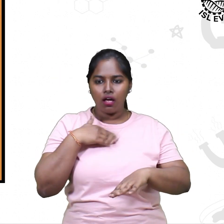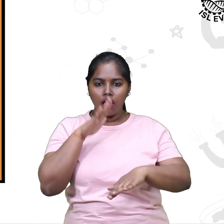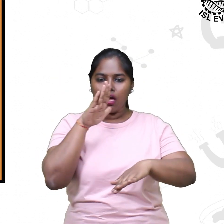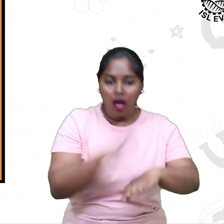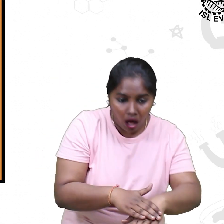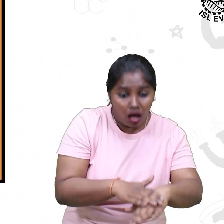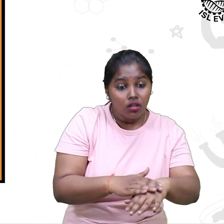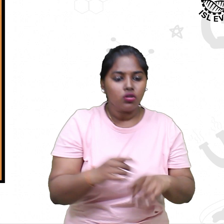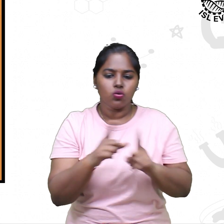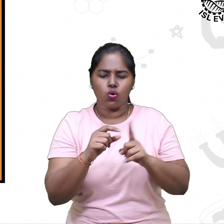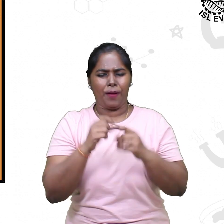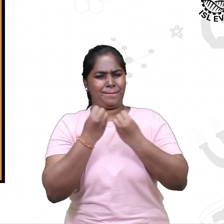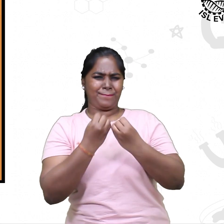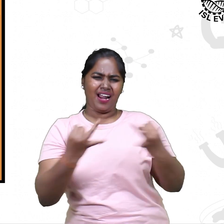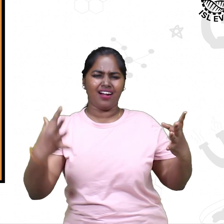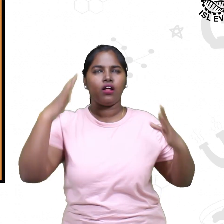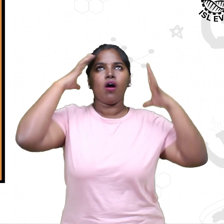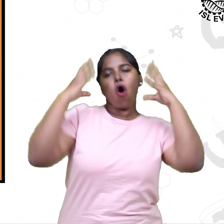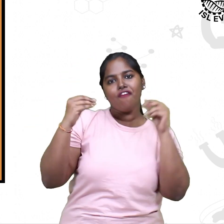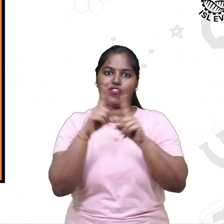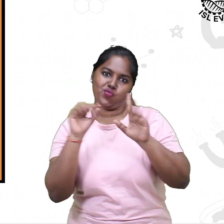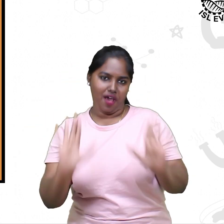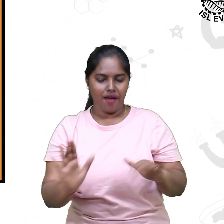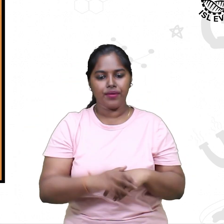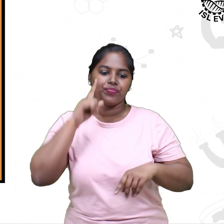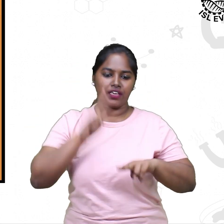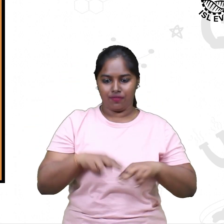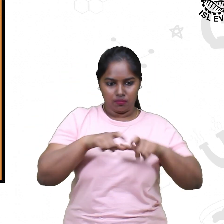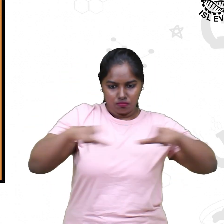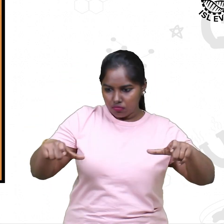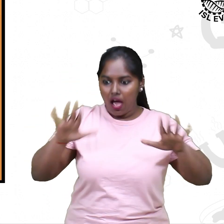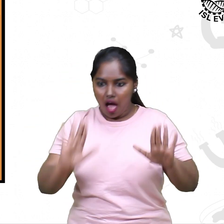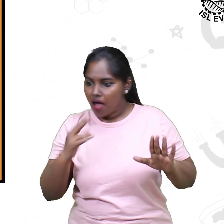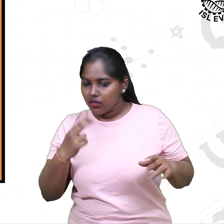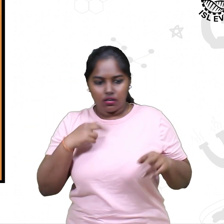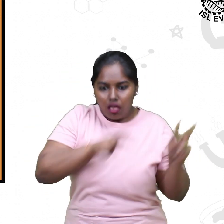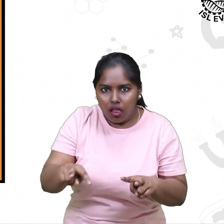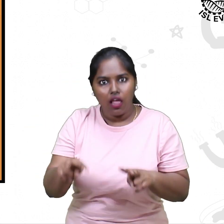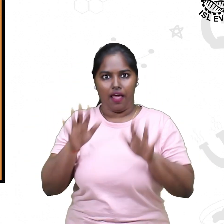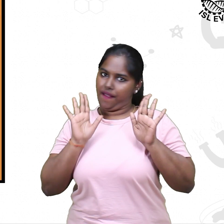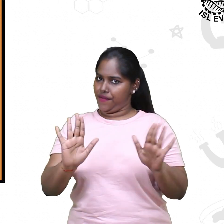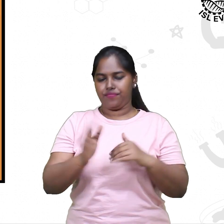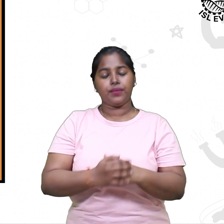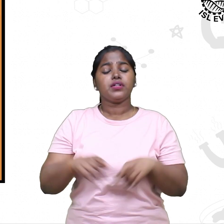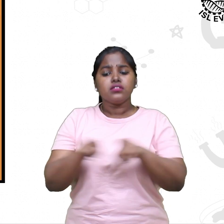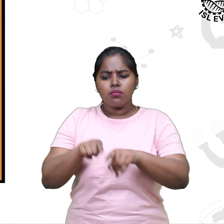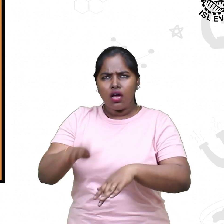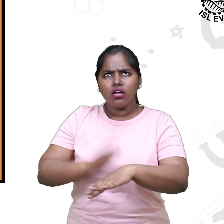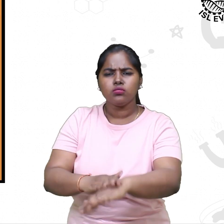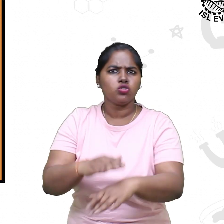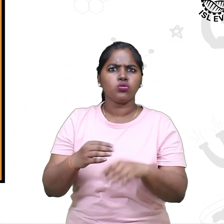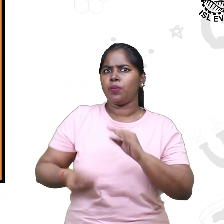of things unconsciously. We just eat a bar of chocolate without paying too much attention to it. And at that point in time, the experience is not